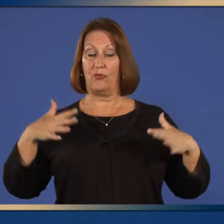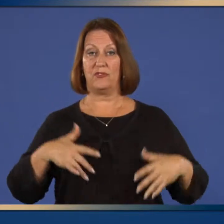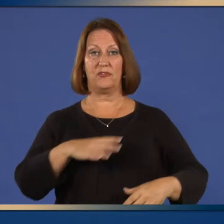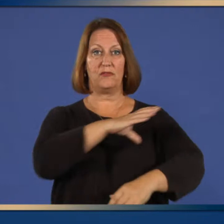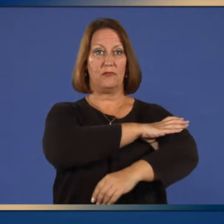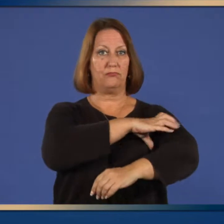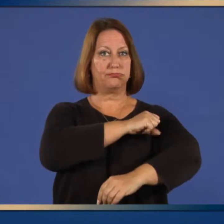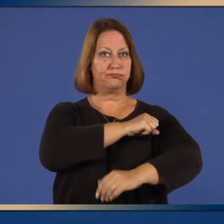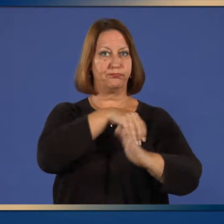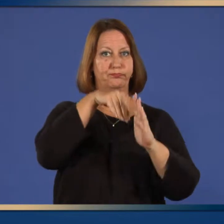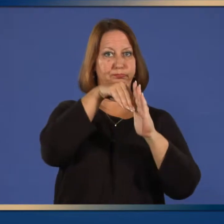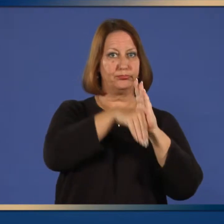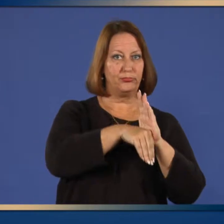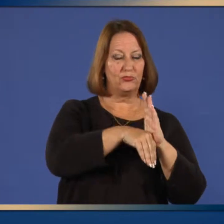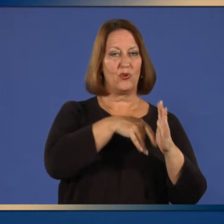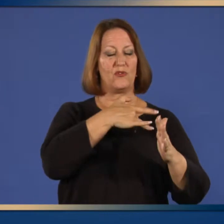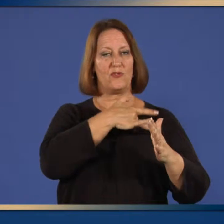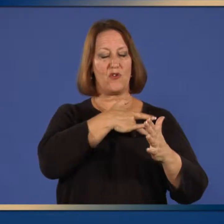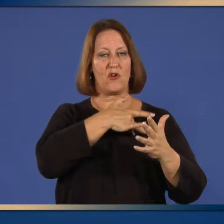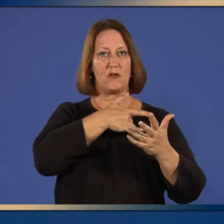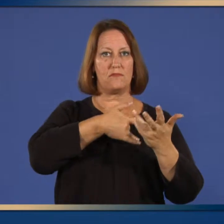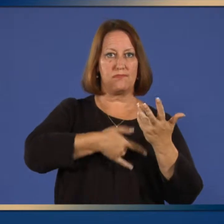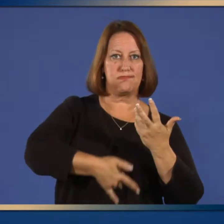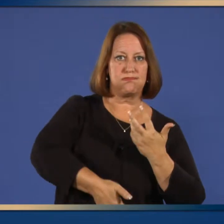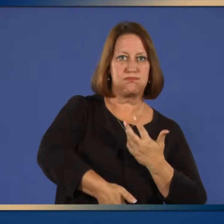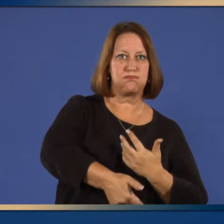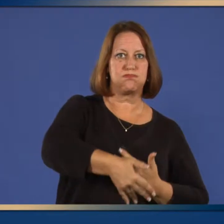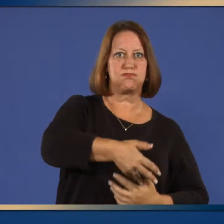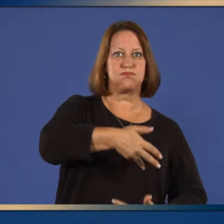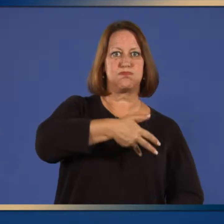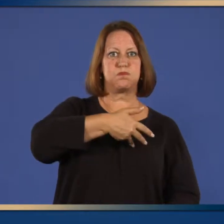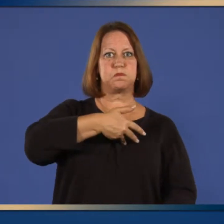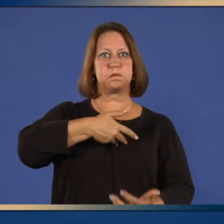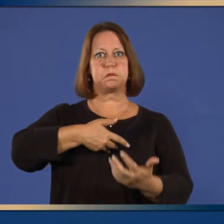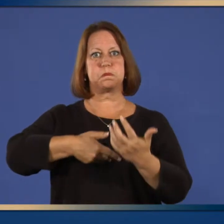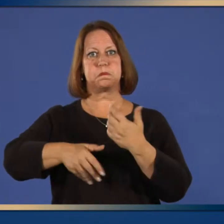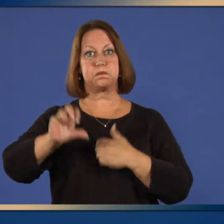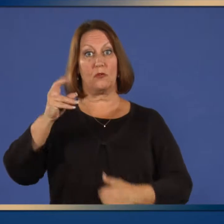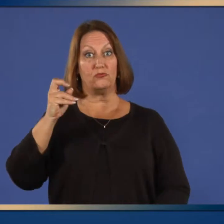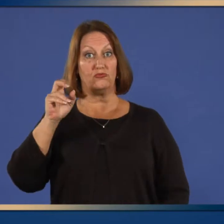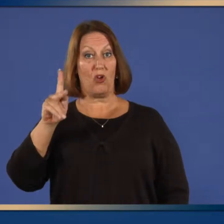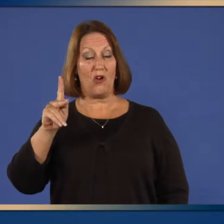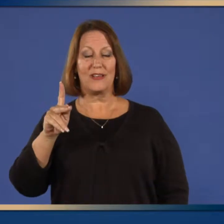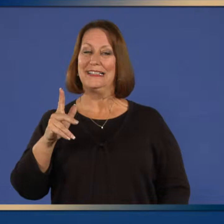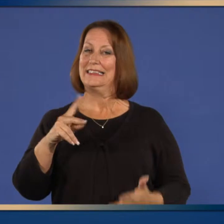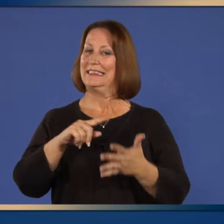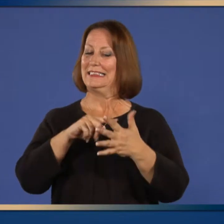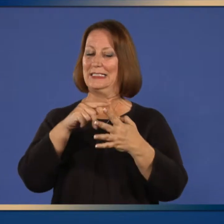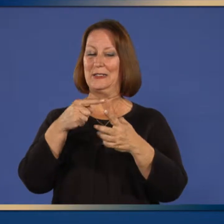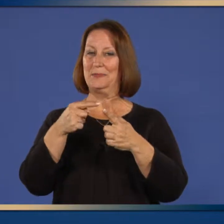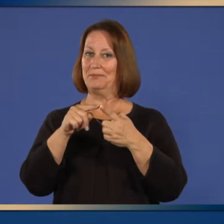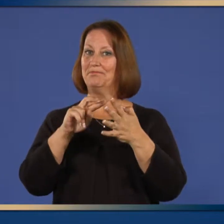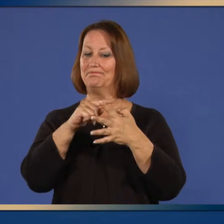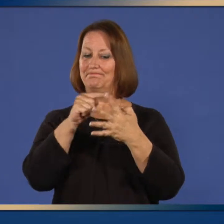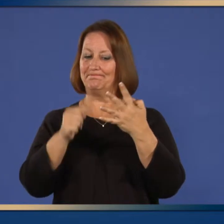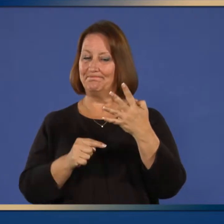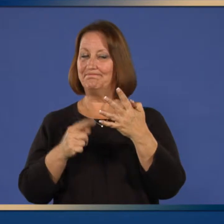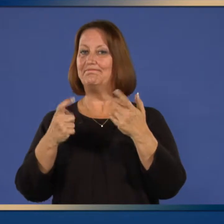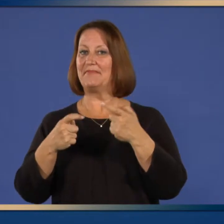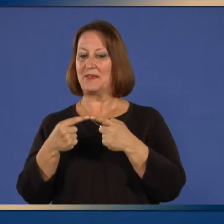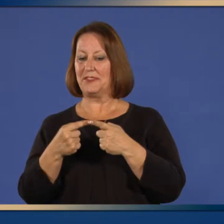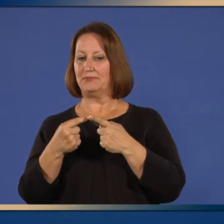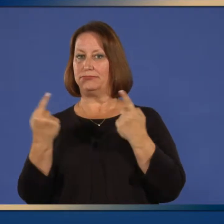component or latex is a contraindication to some vaccines. For example, if a